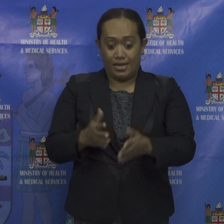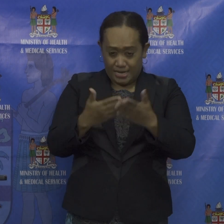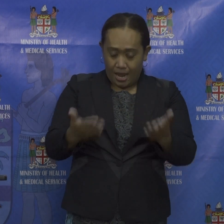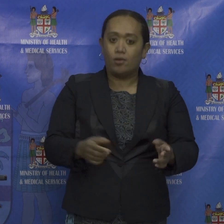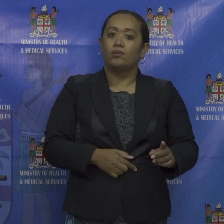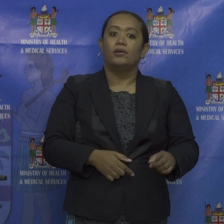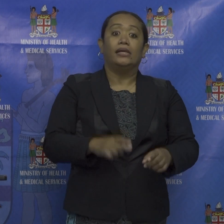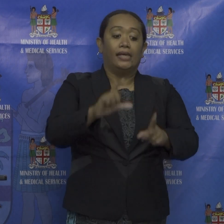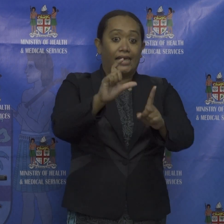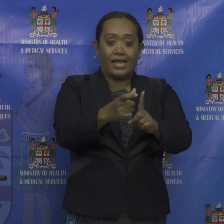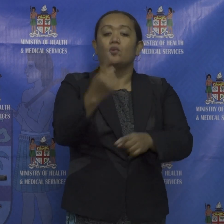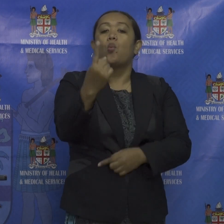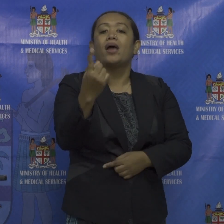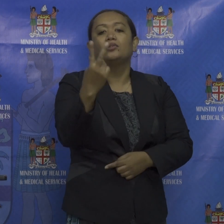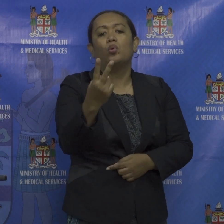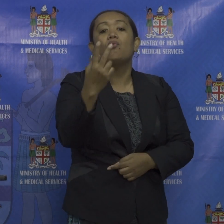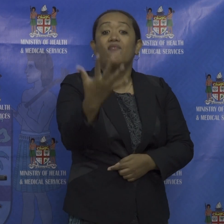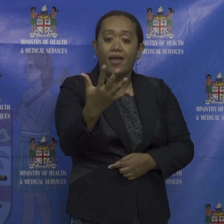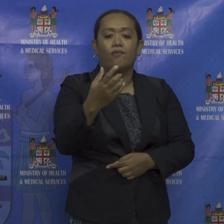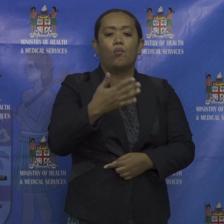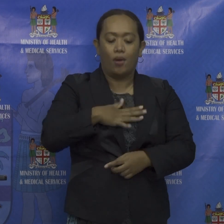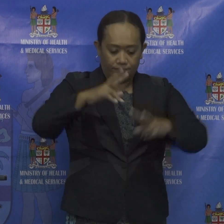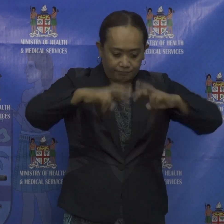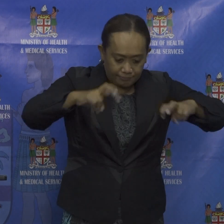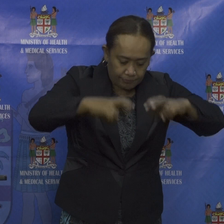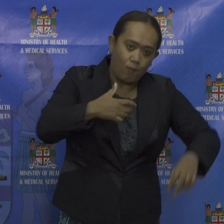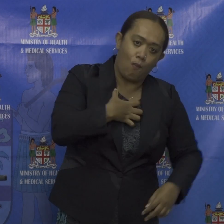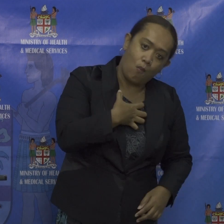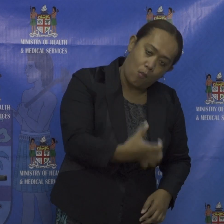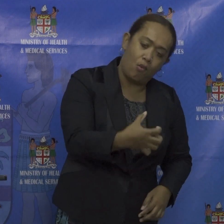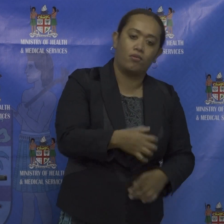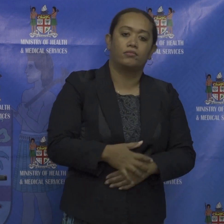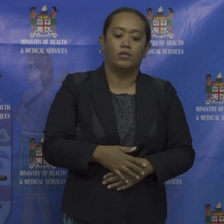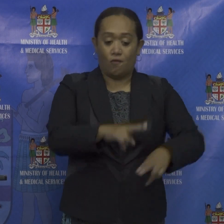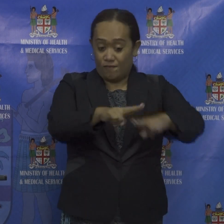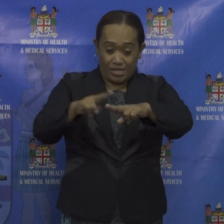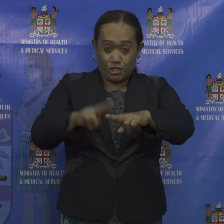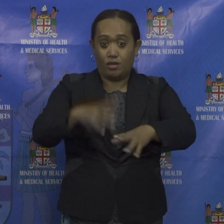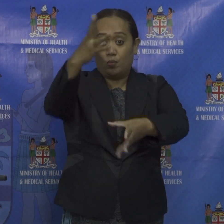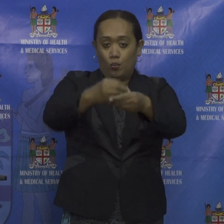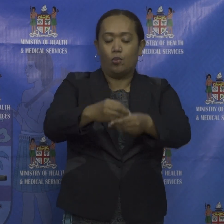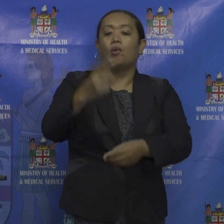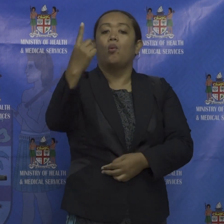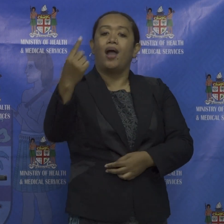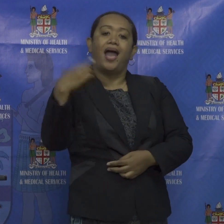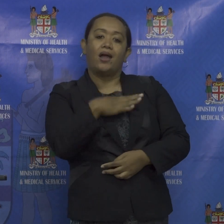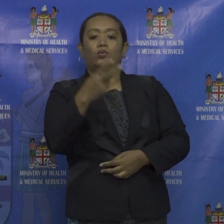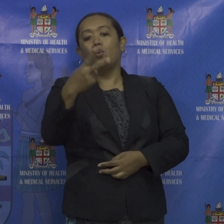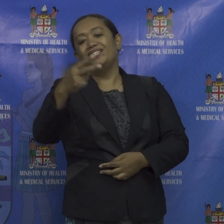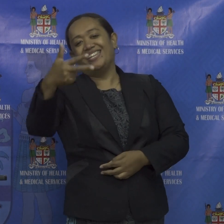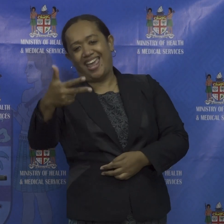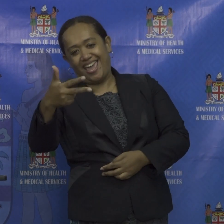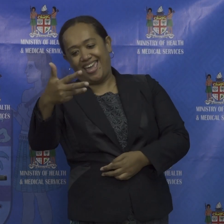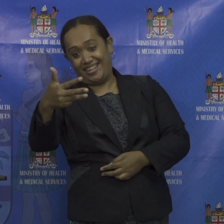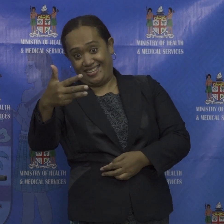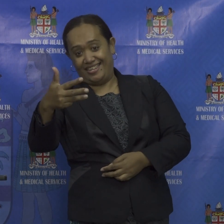patient, case 125, is also still under investigation. So now Fiji has had 129 cases in total since our